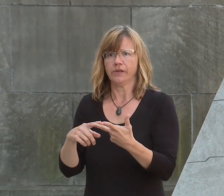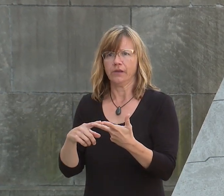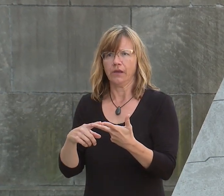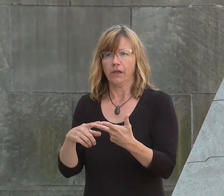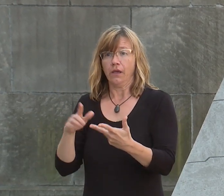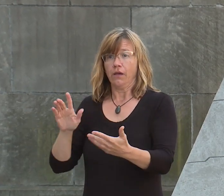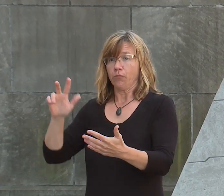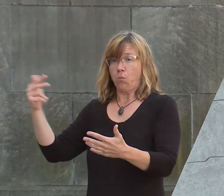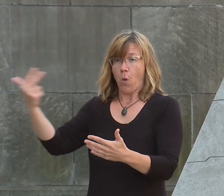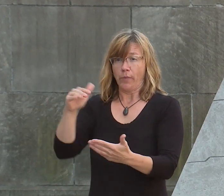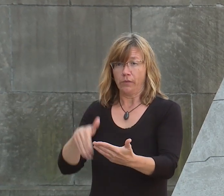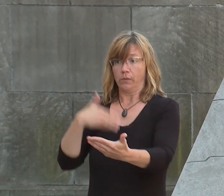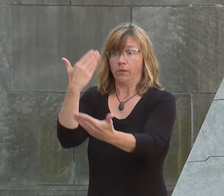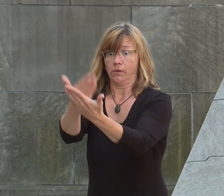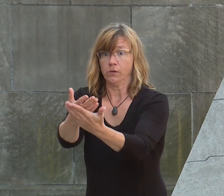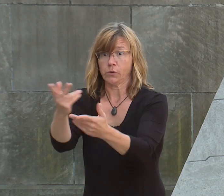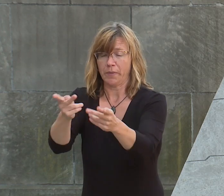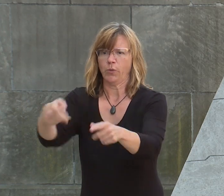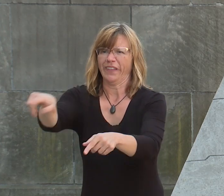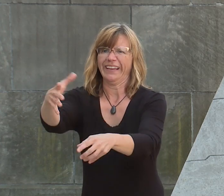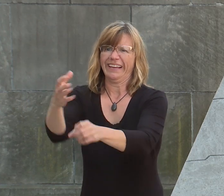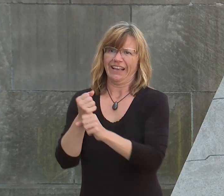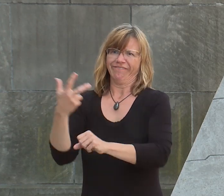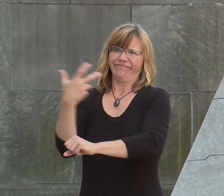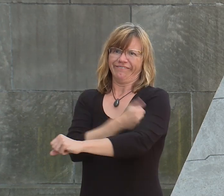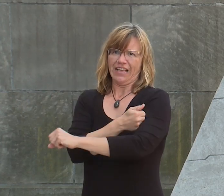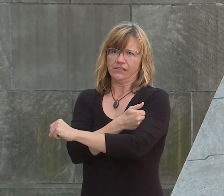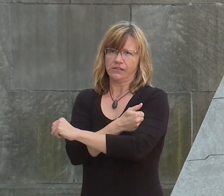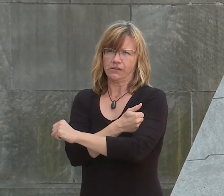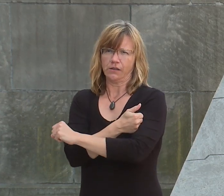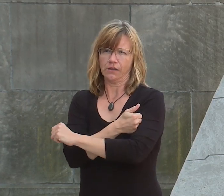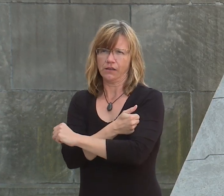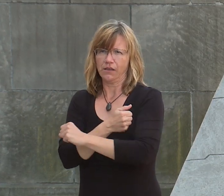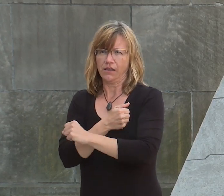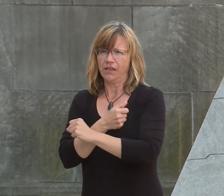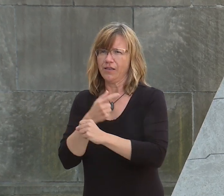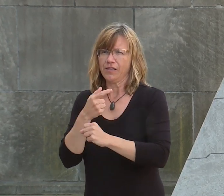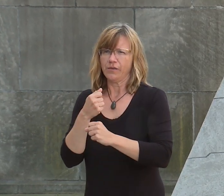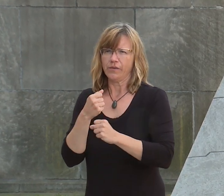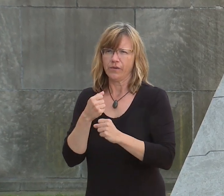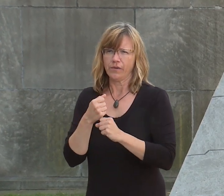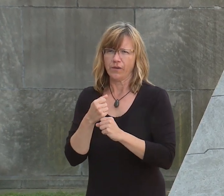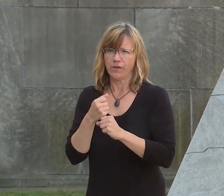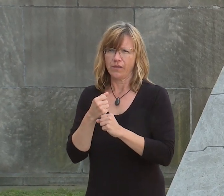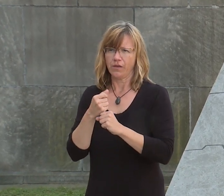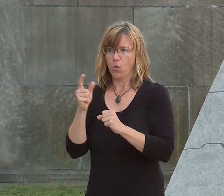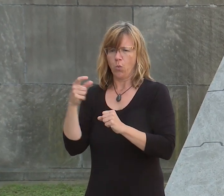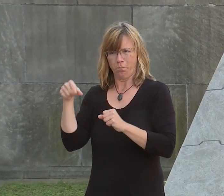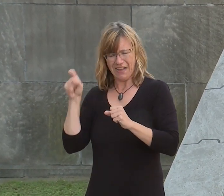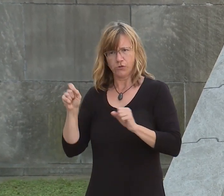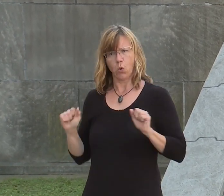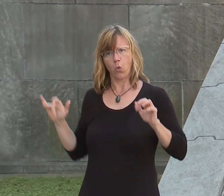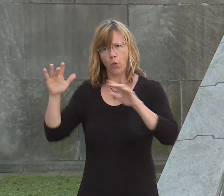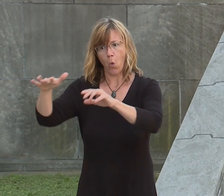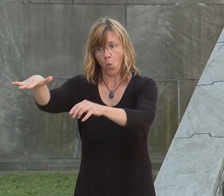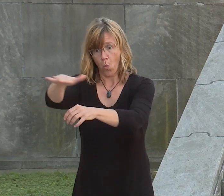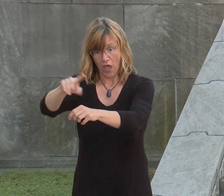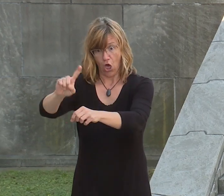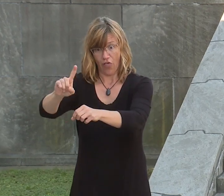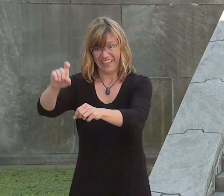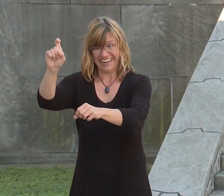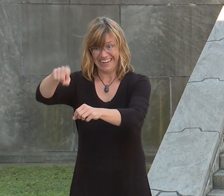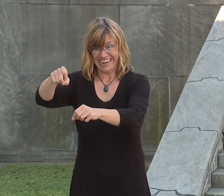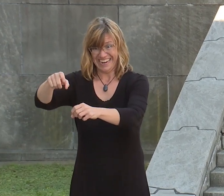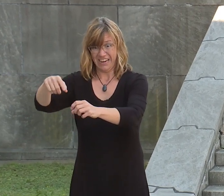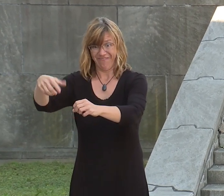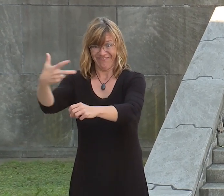highest need. So those areas of lower vaccination coverage are the first places that we're going to go, recognizing that may not be a population that can go